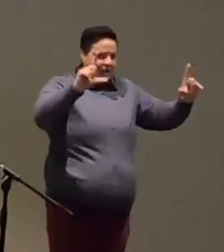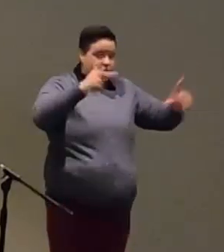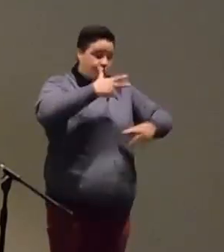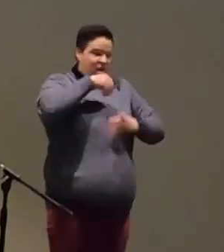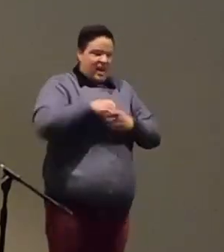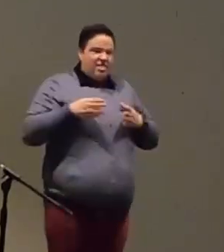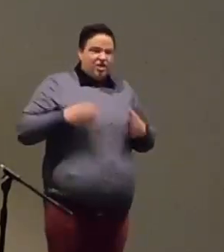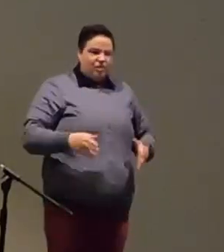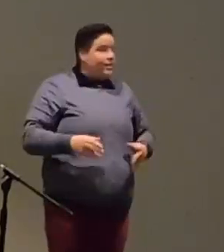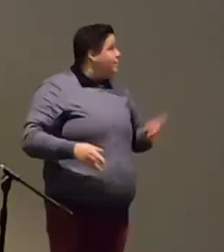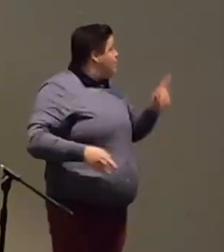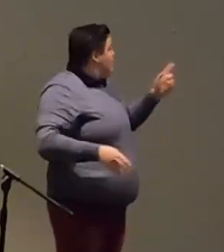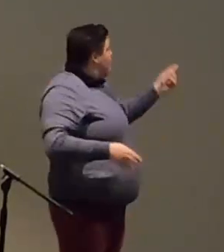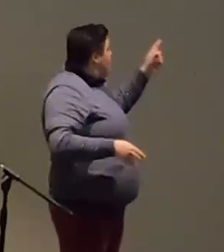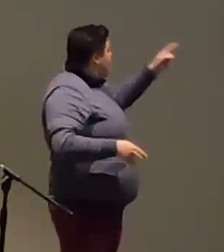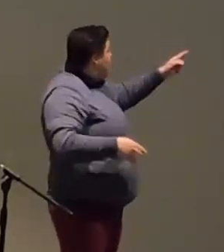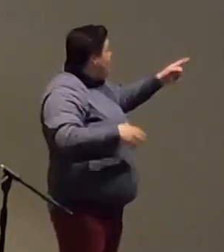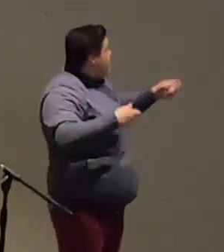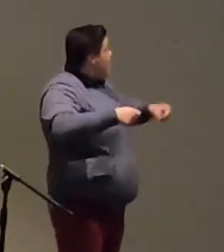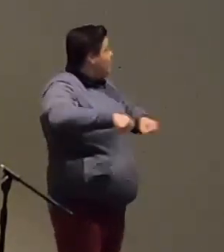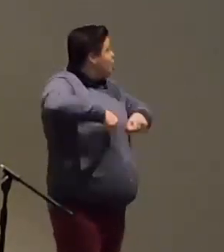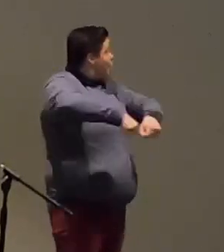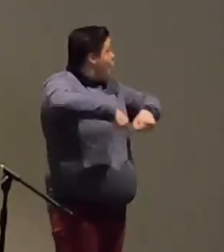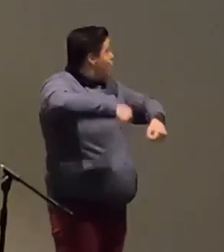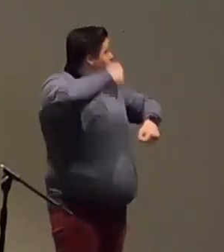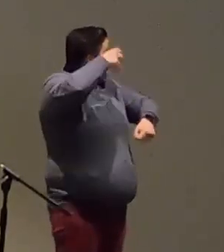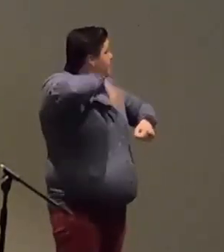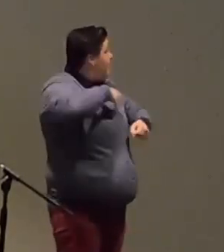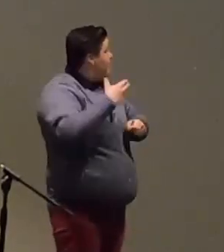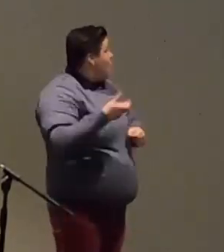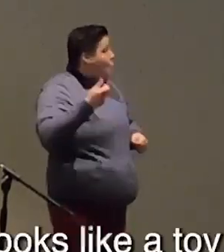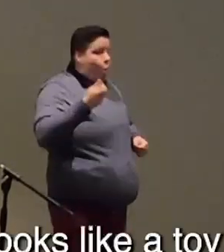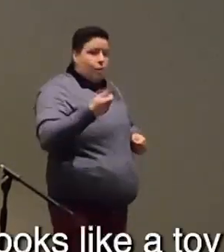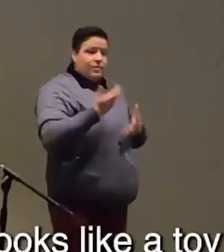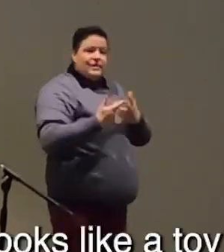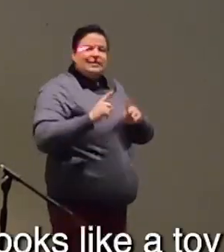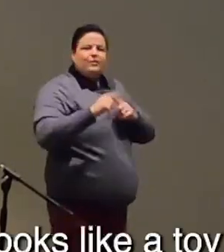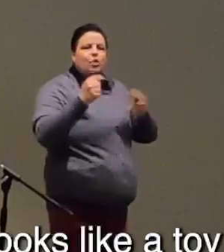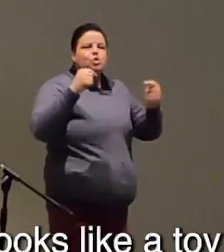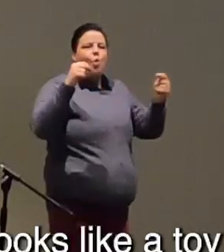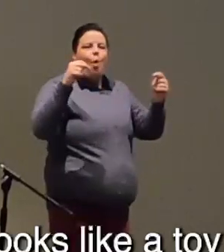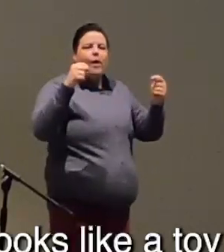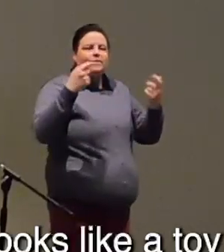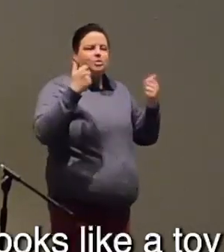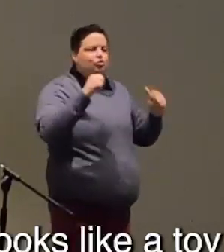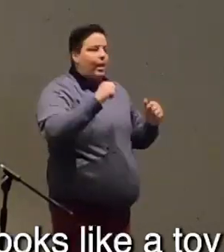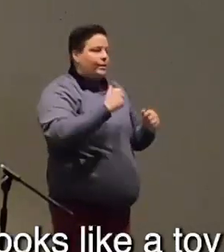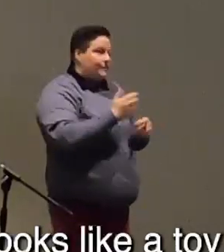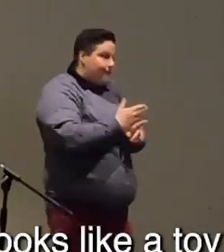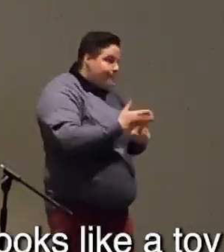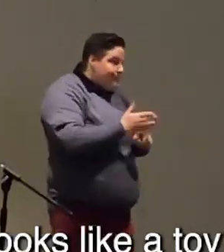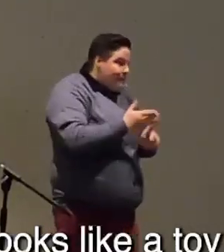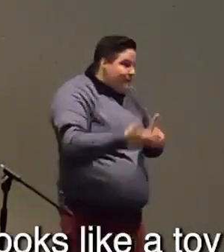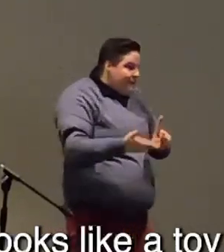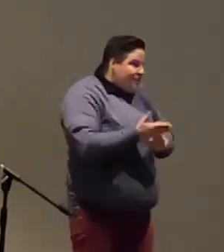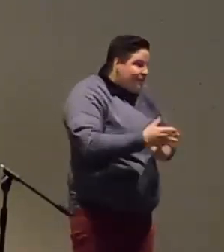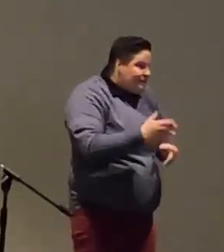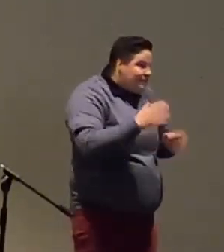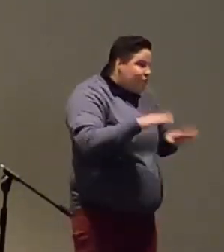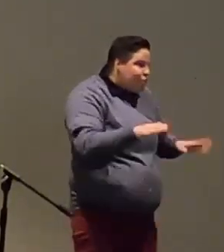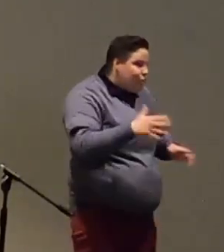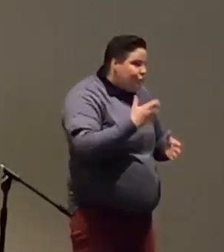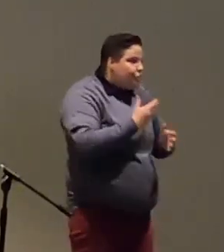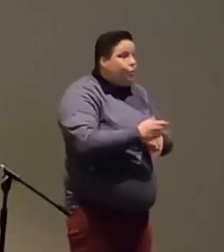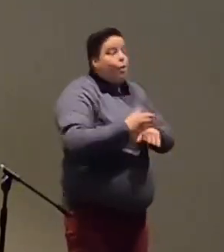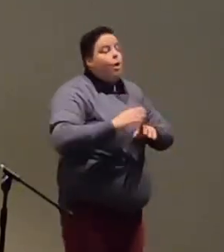here is a cart where this man is carrying these goods. It looks like a toy that he's trying to get these children to get